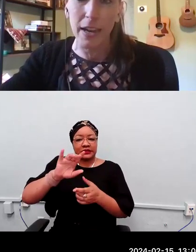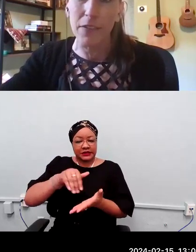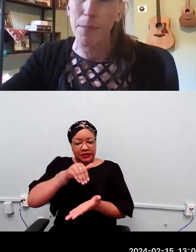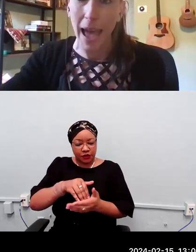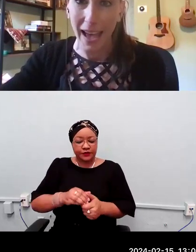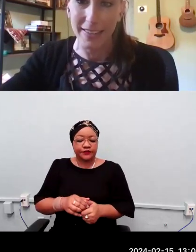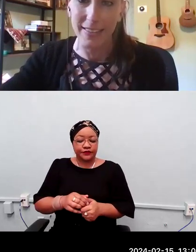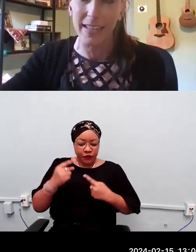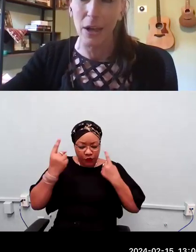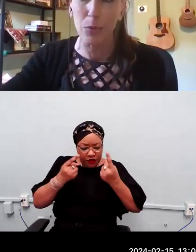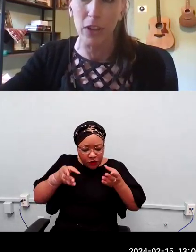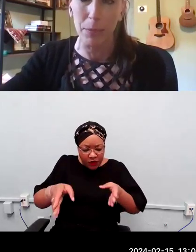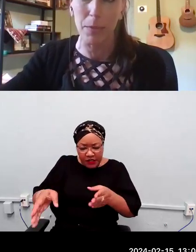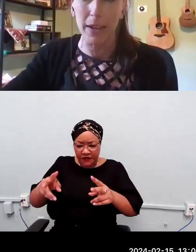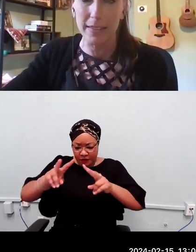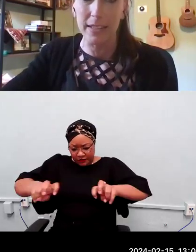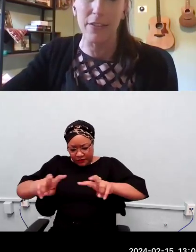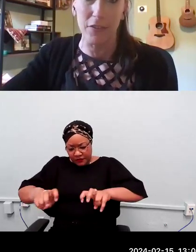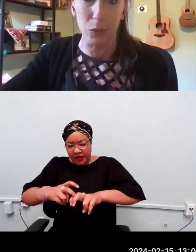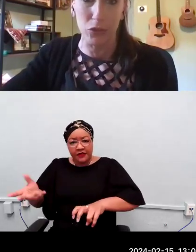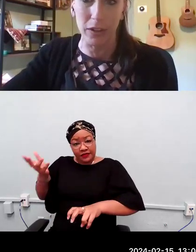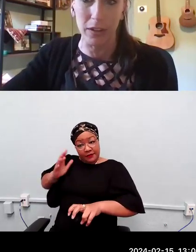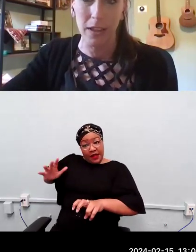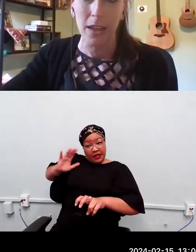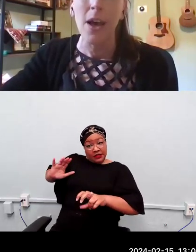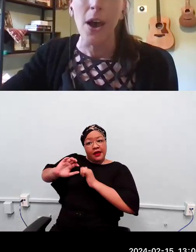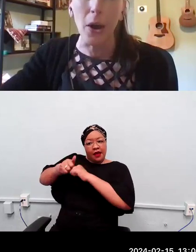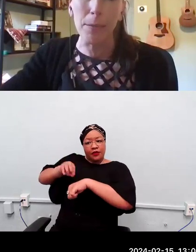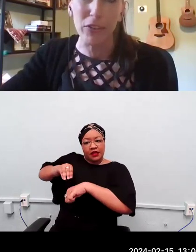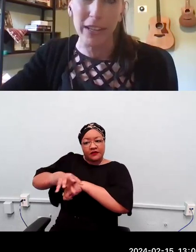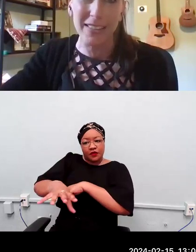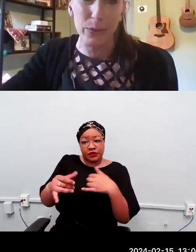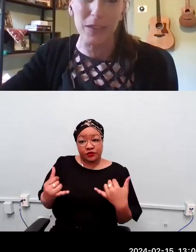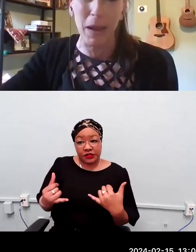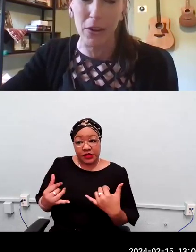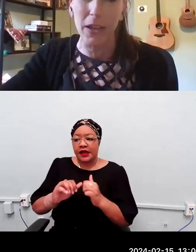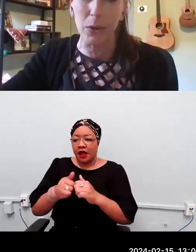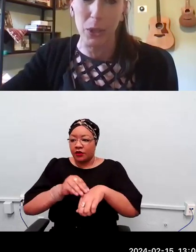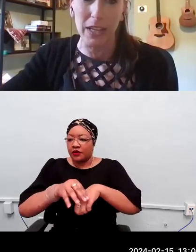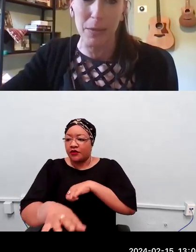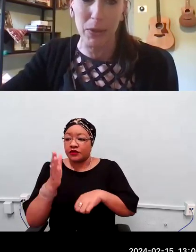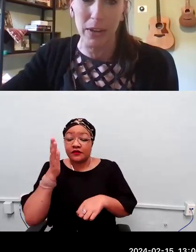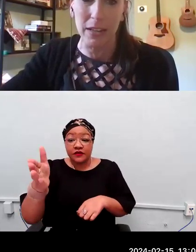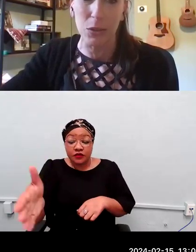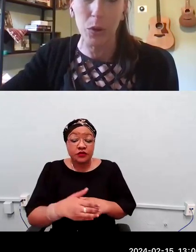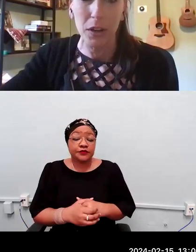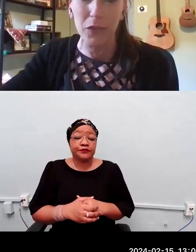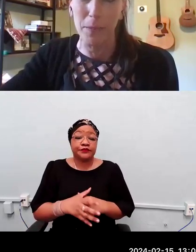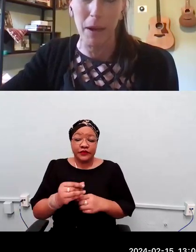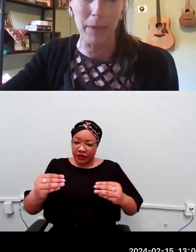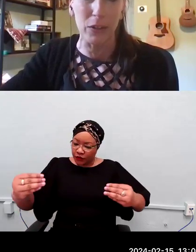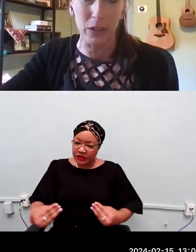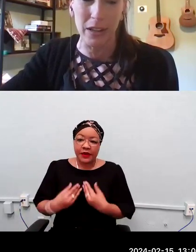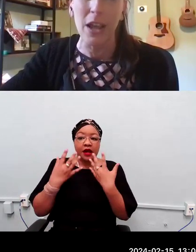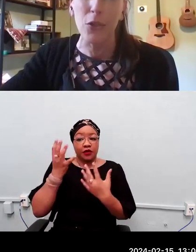the study of the past can help shape the present and future. Our mission is to inspire the Ohlone community to work